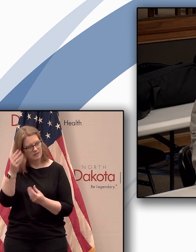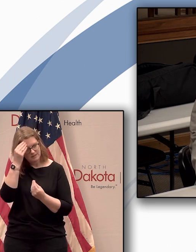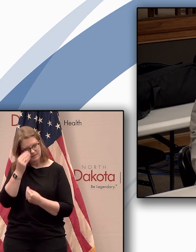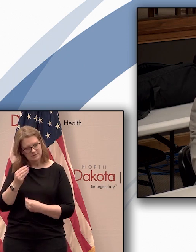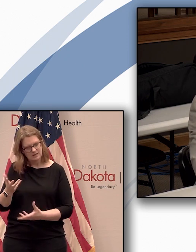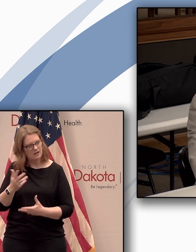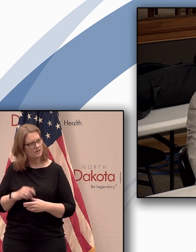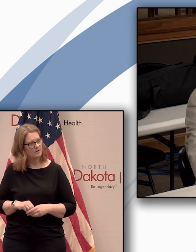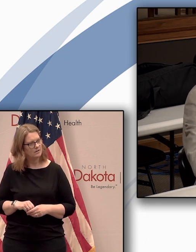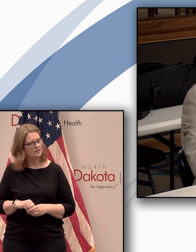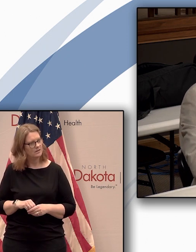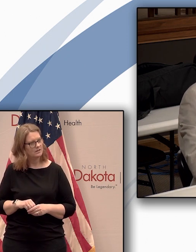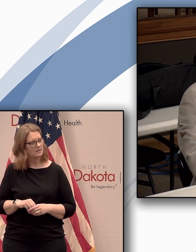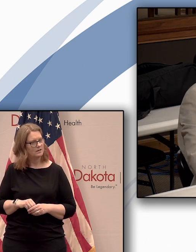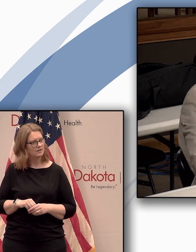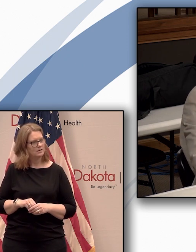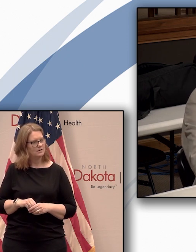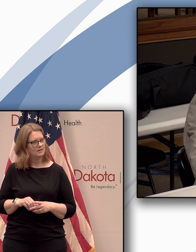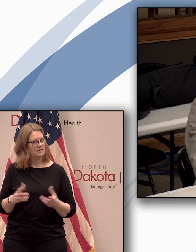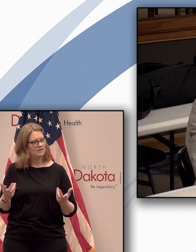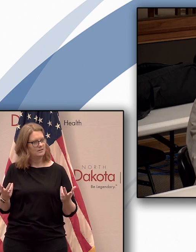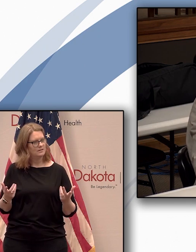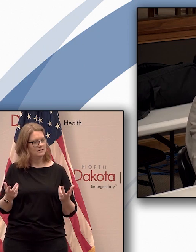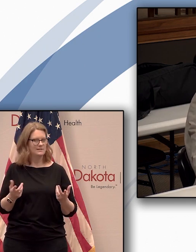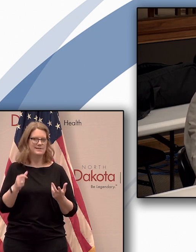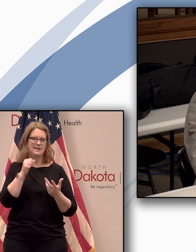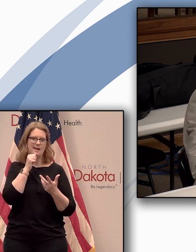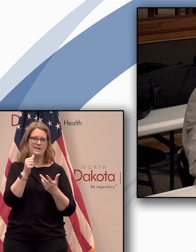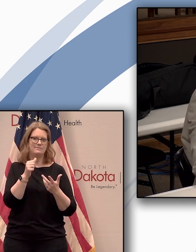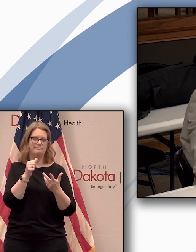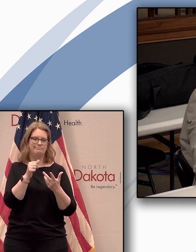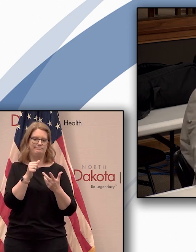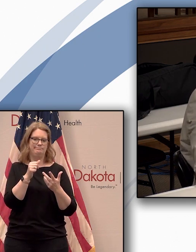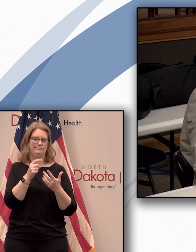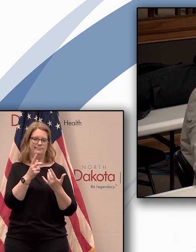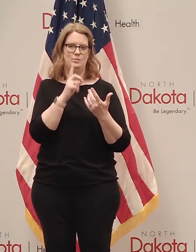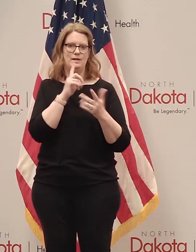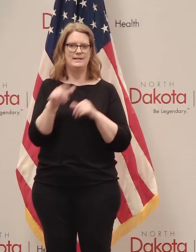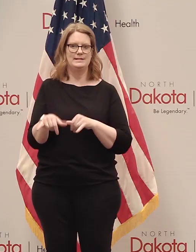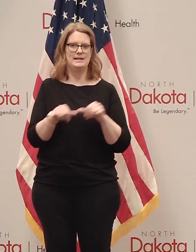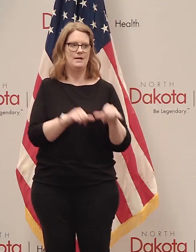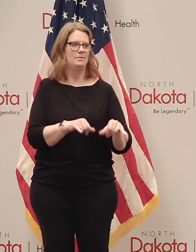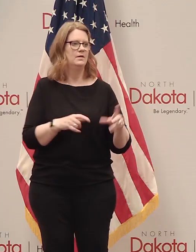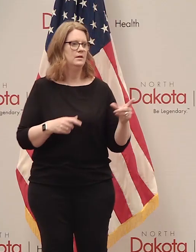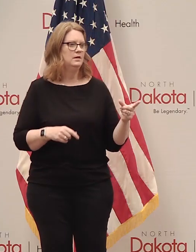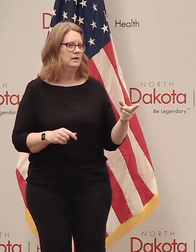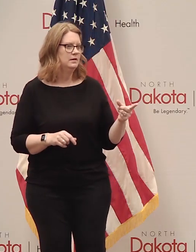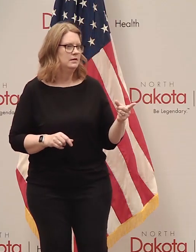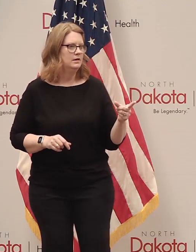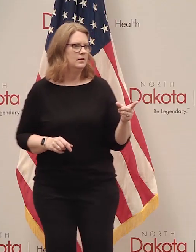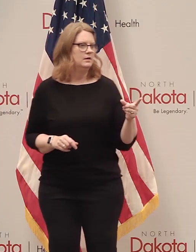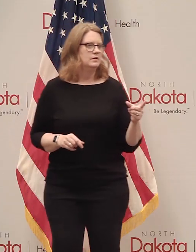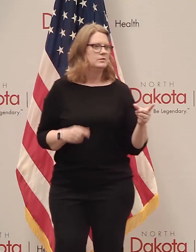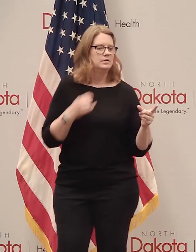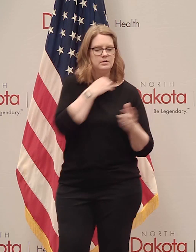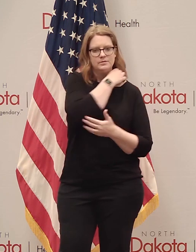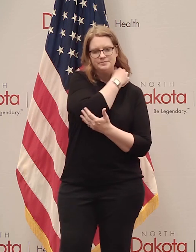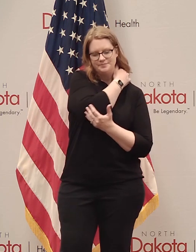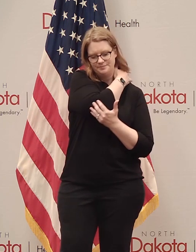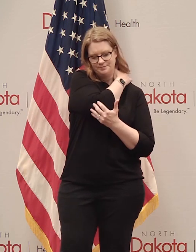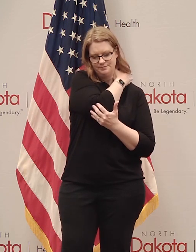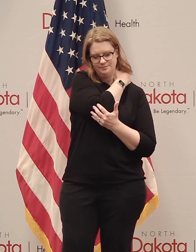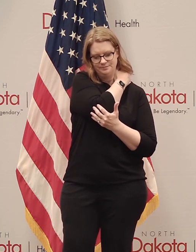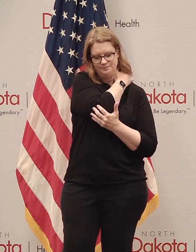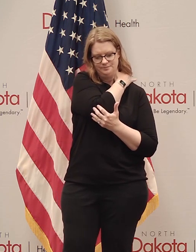data. At the very least, is this not an inconsistency in messaging? Well, I think there's been a